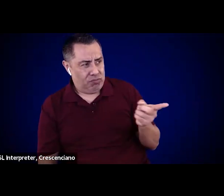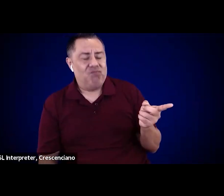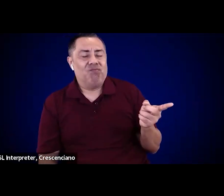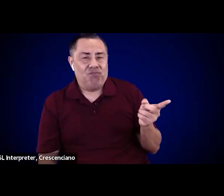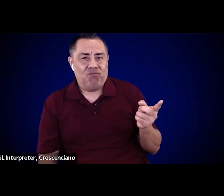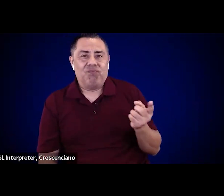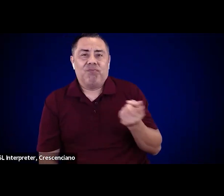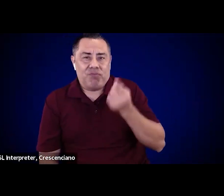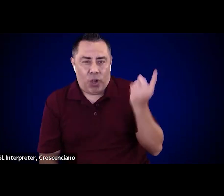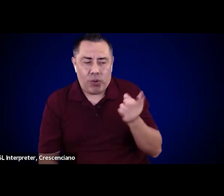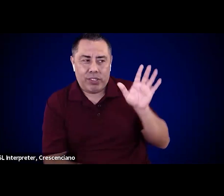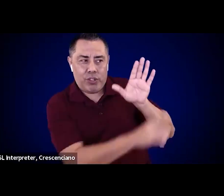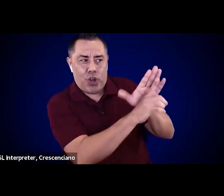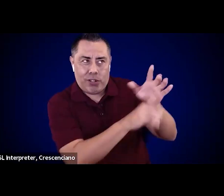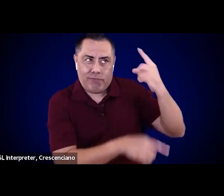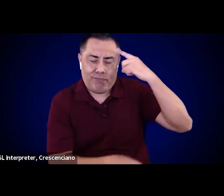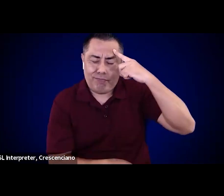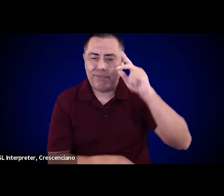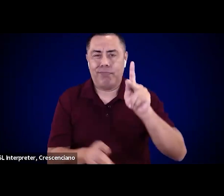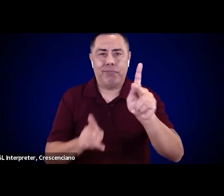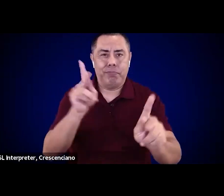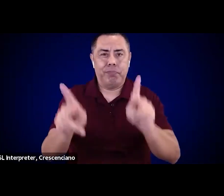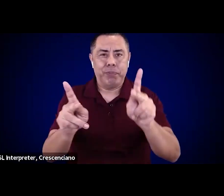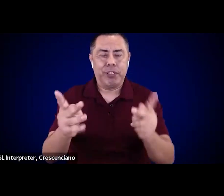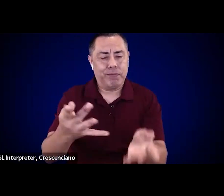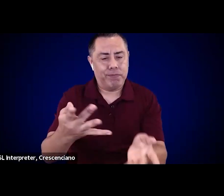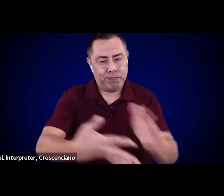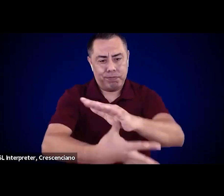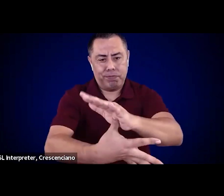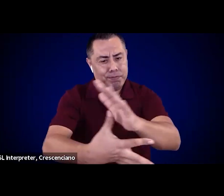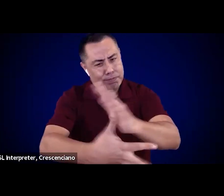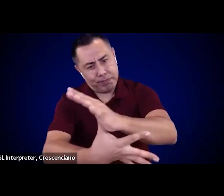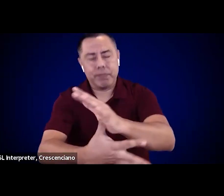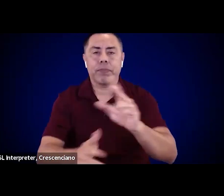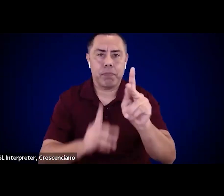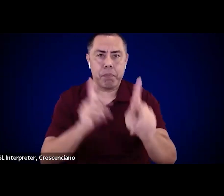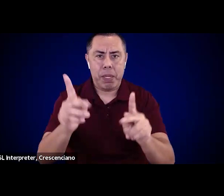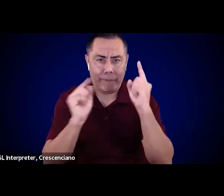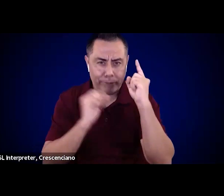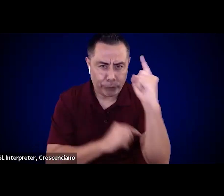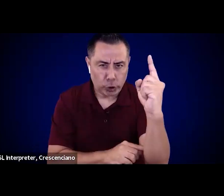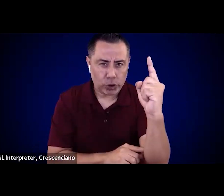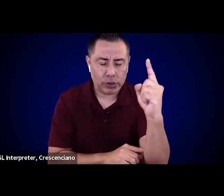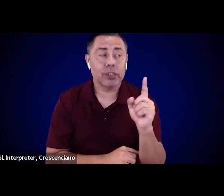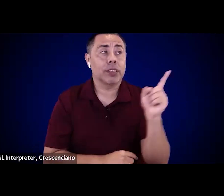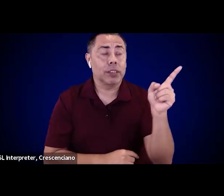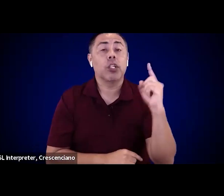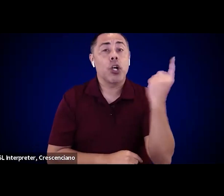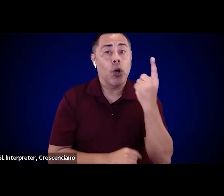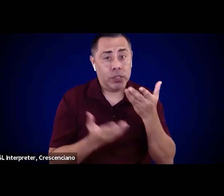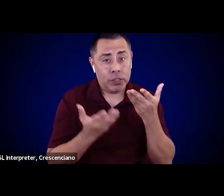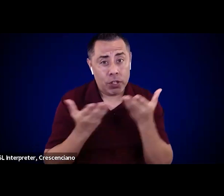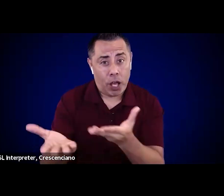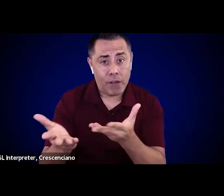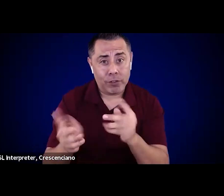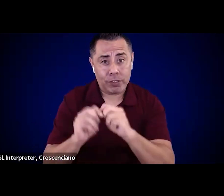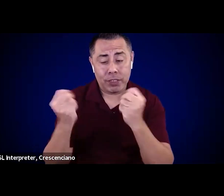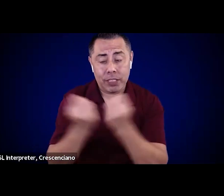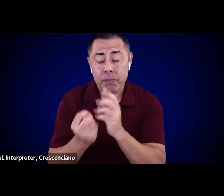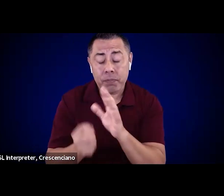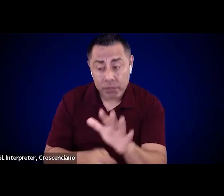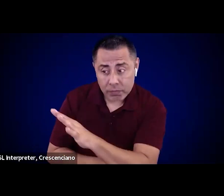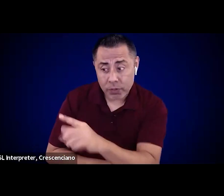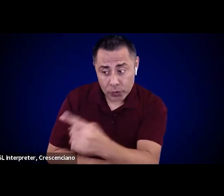first, and she always challenges the team to think about whether we're really leaning in through our partnerships and collectively